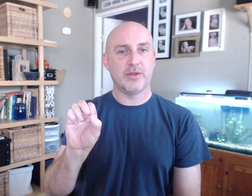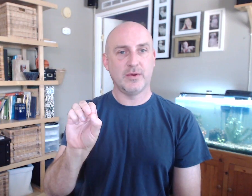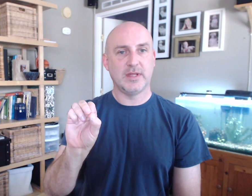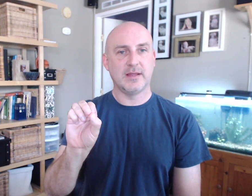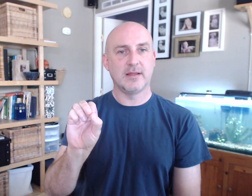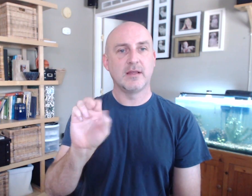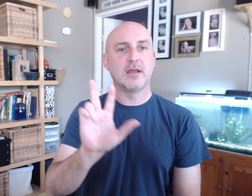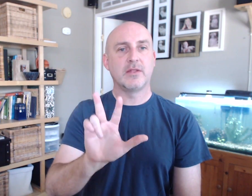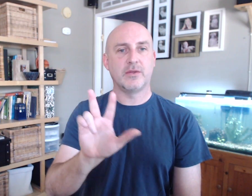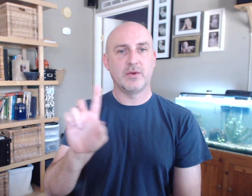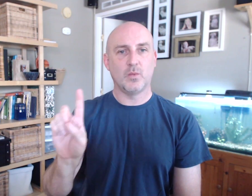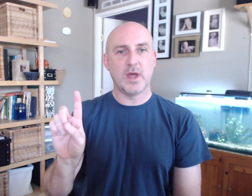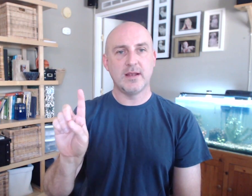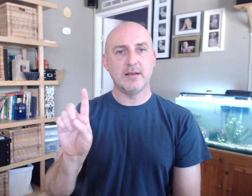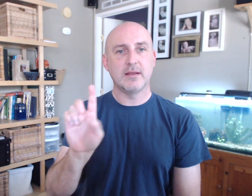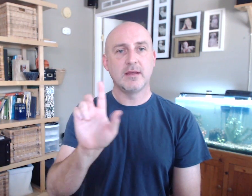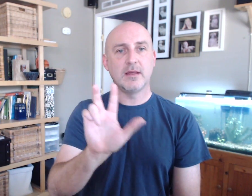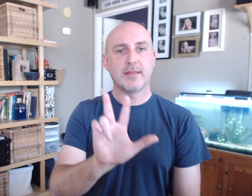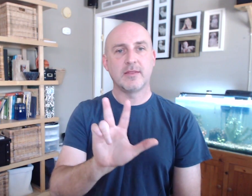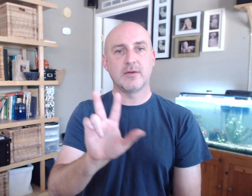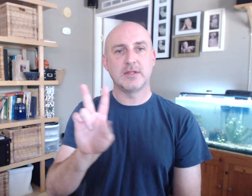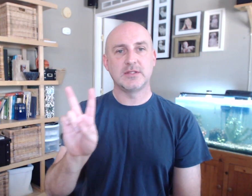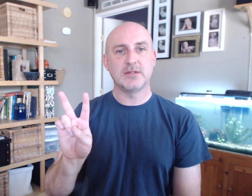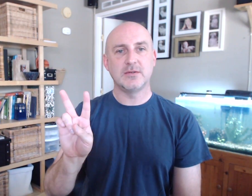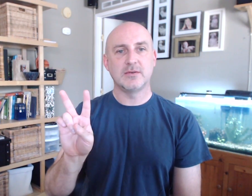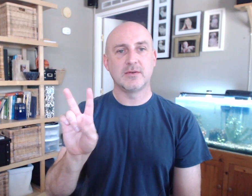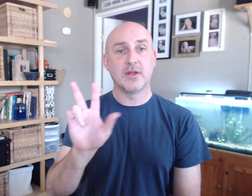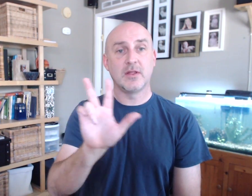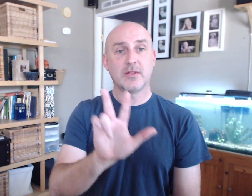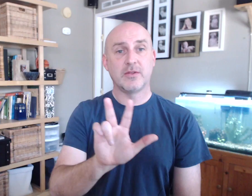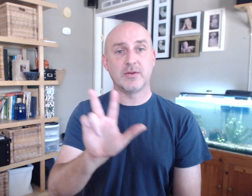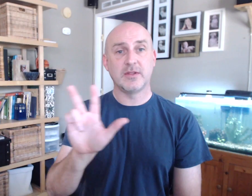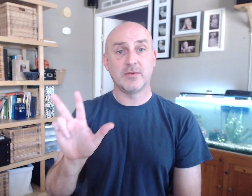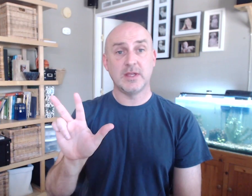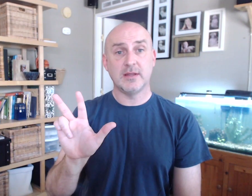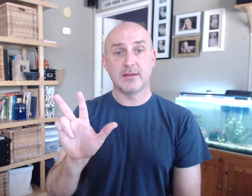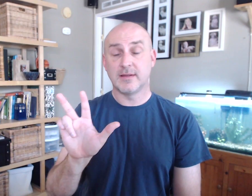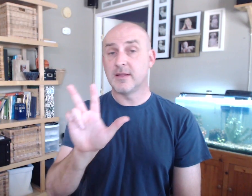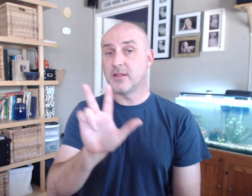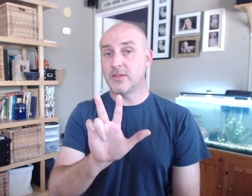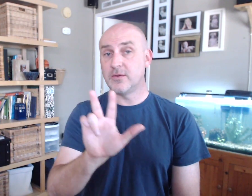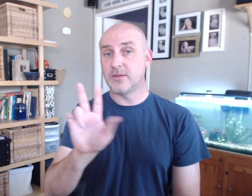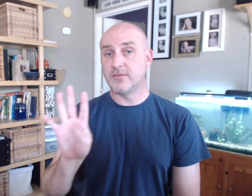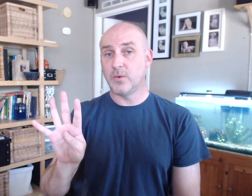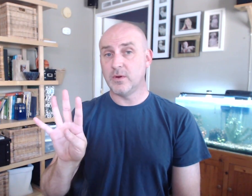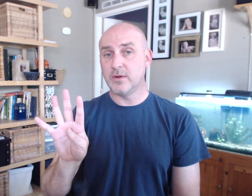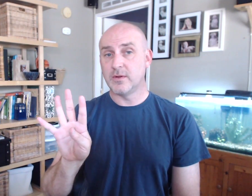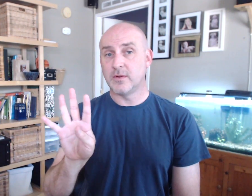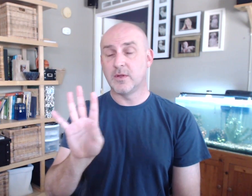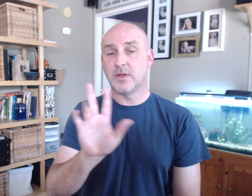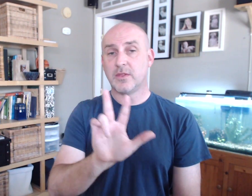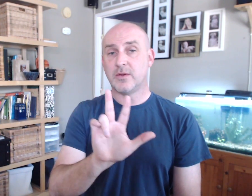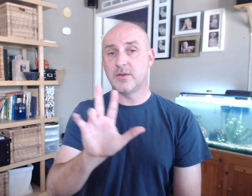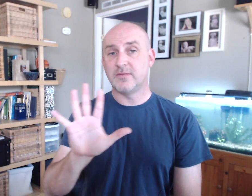30, 31, 32, 33, 34,